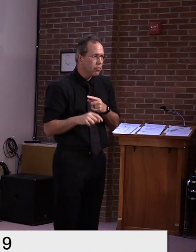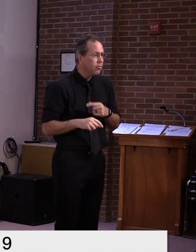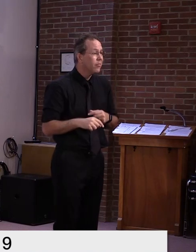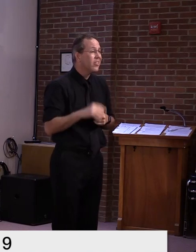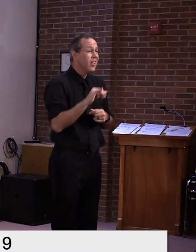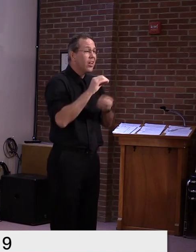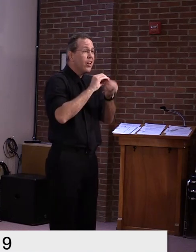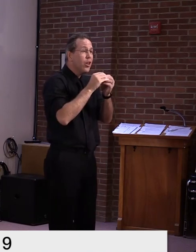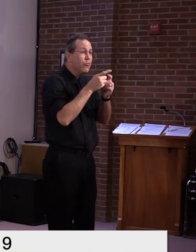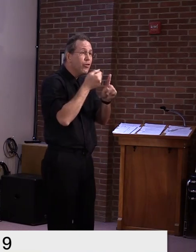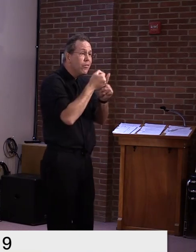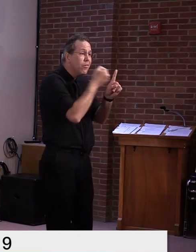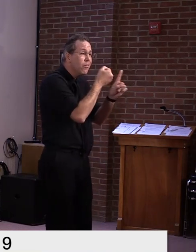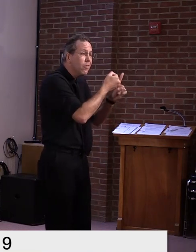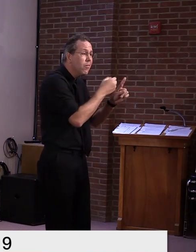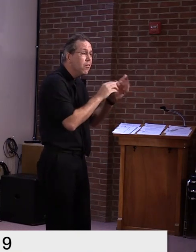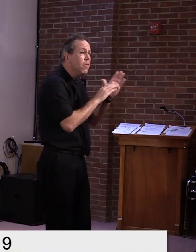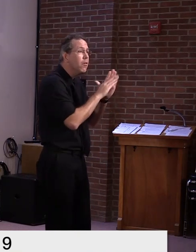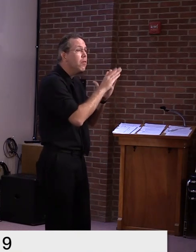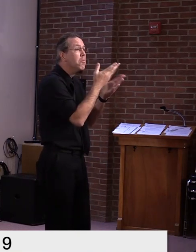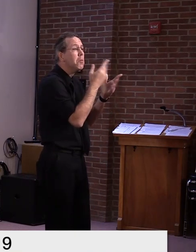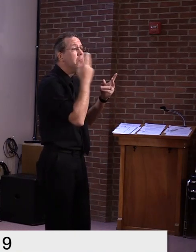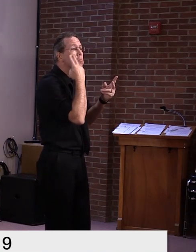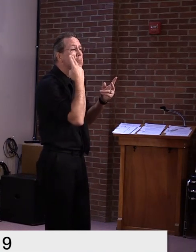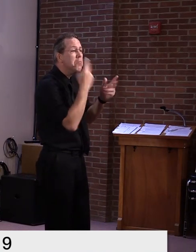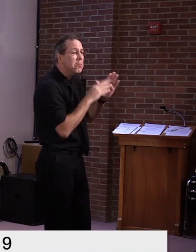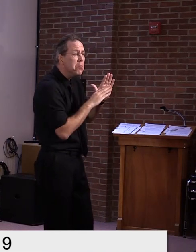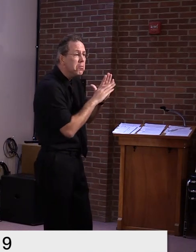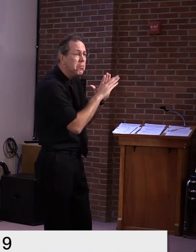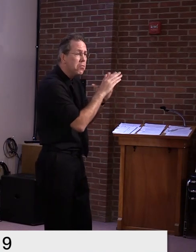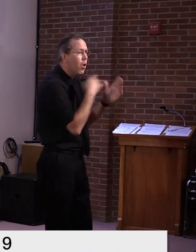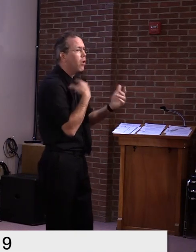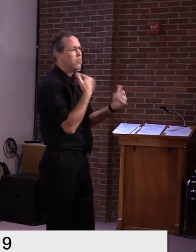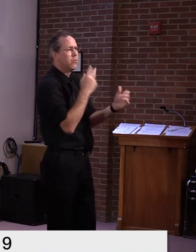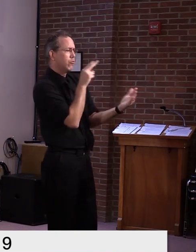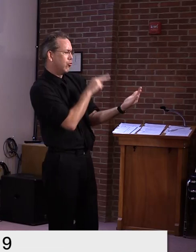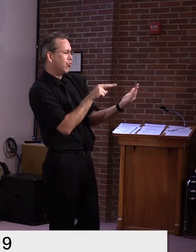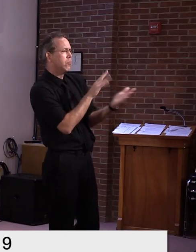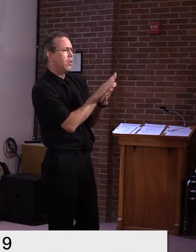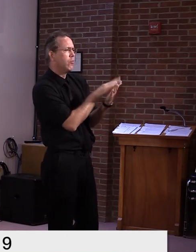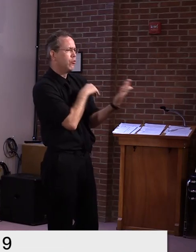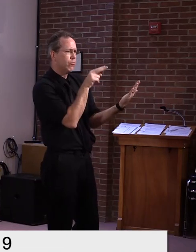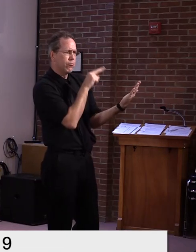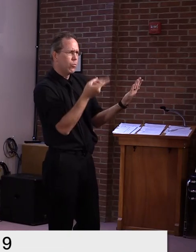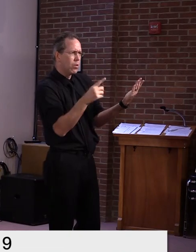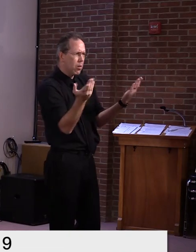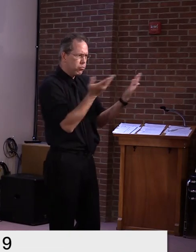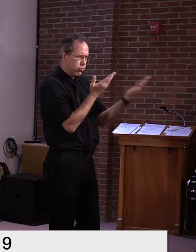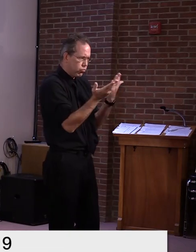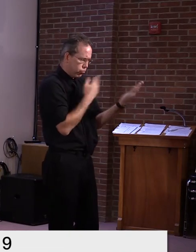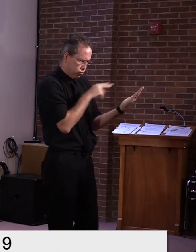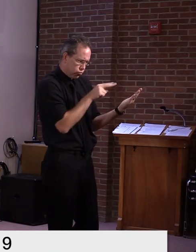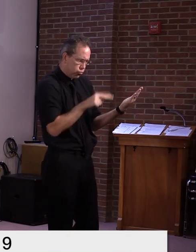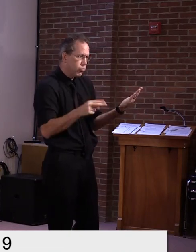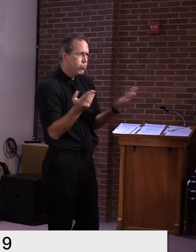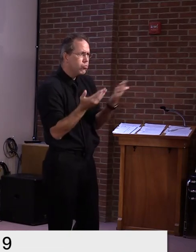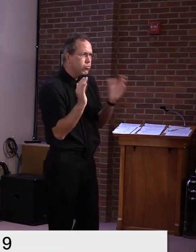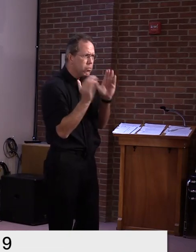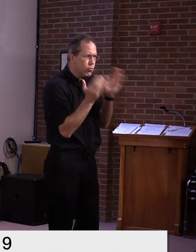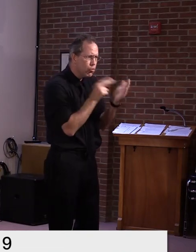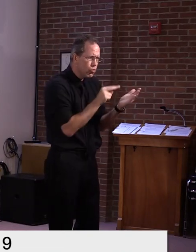review process continues with the agency. We anticipate having a better picture within the next 2 weeks.